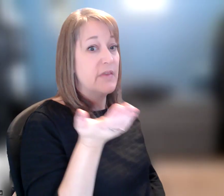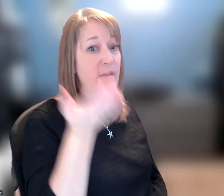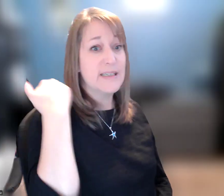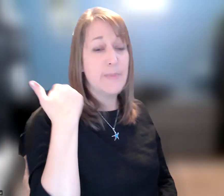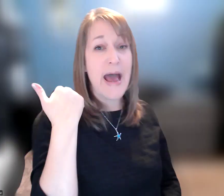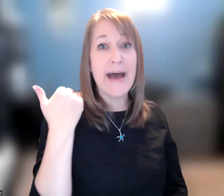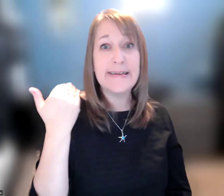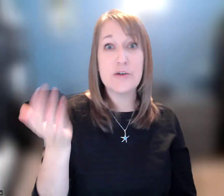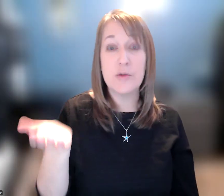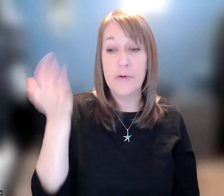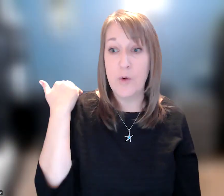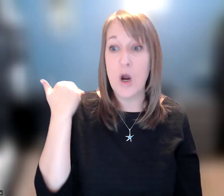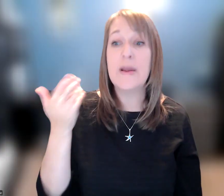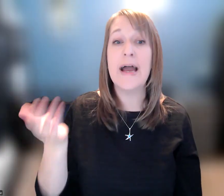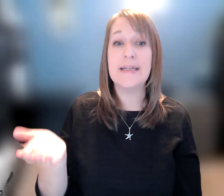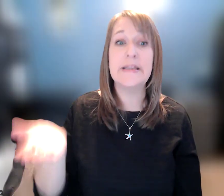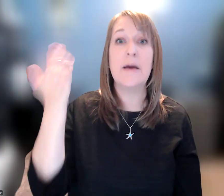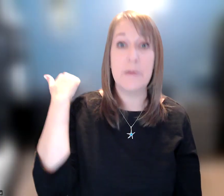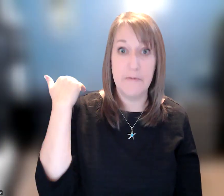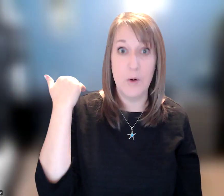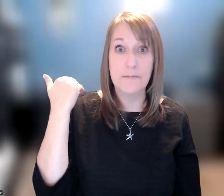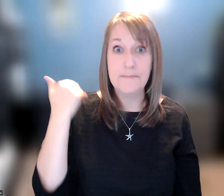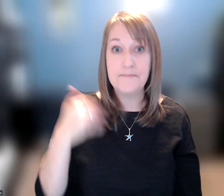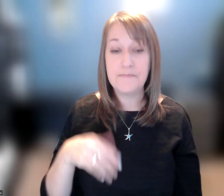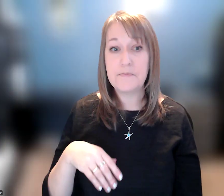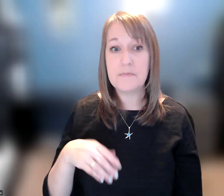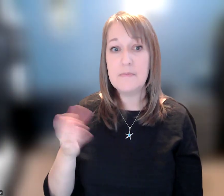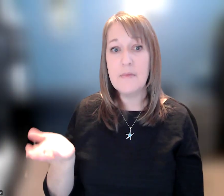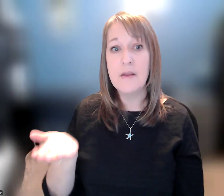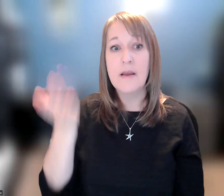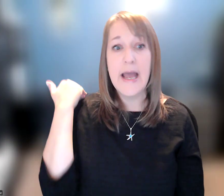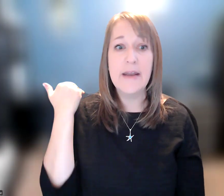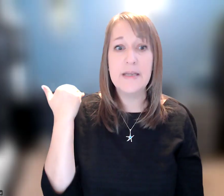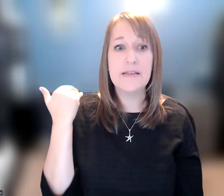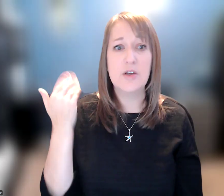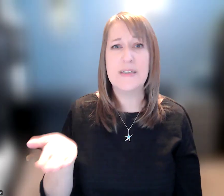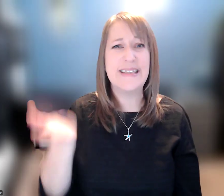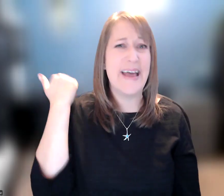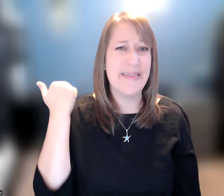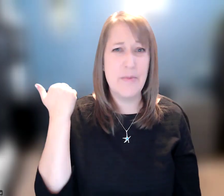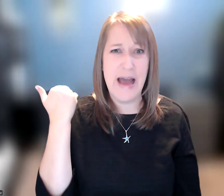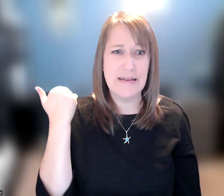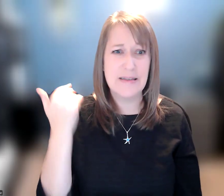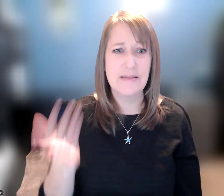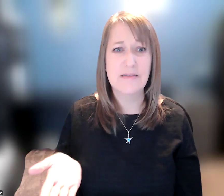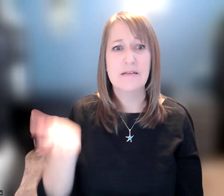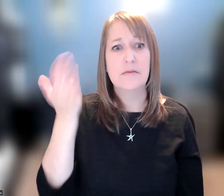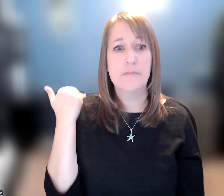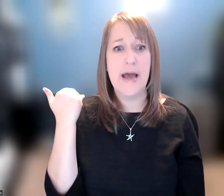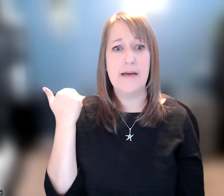That means past or before. Oh, yeah, I did that before. And it means, we did that in the past,